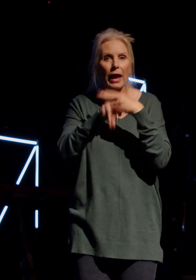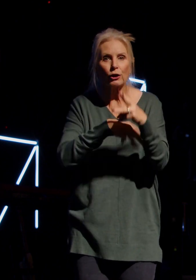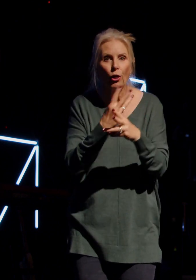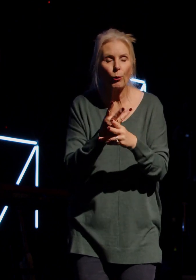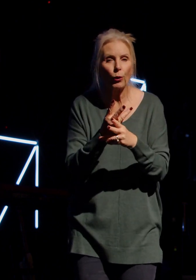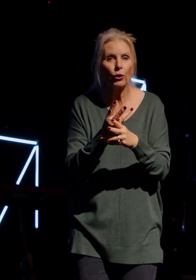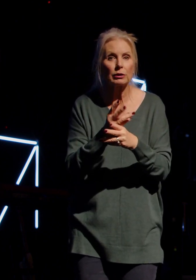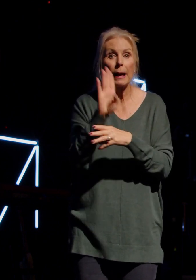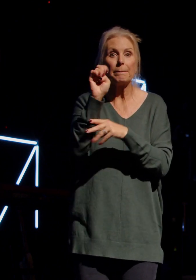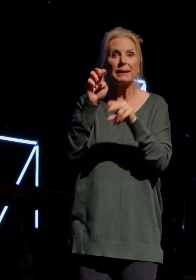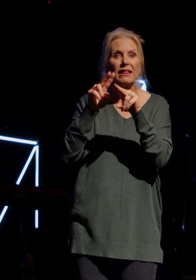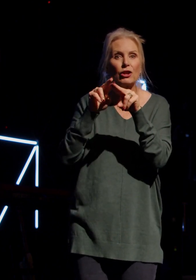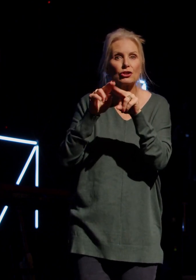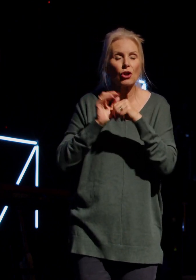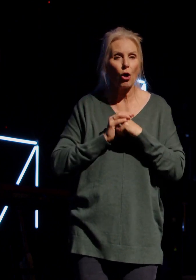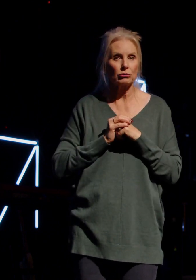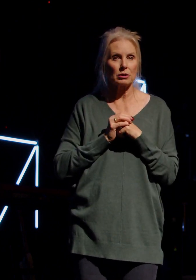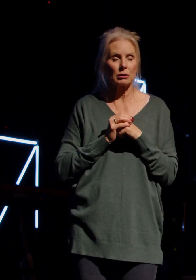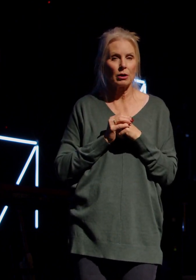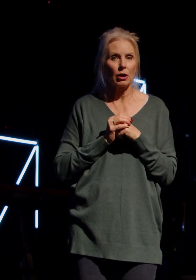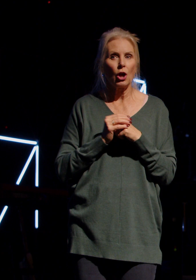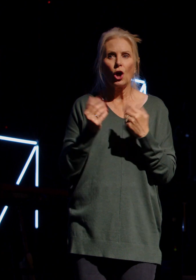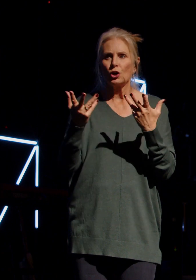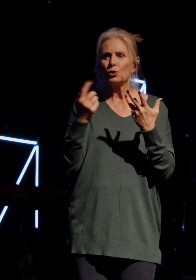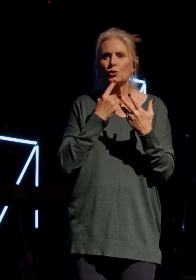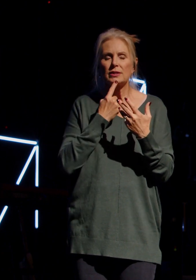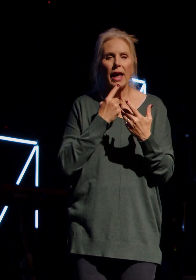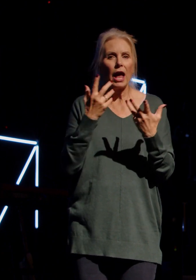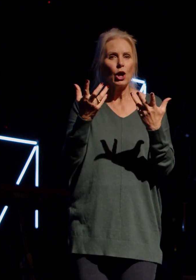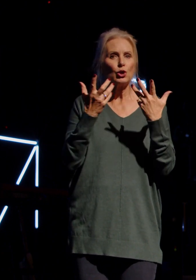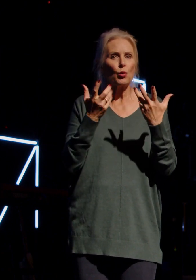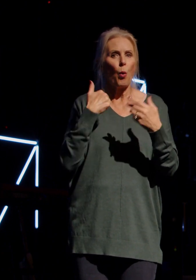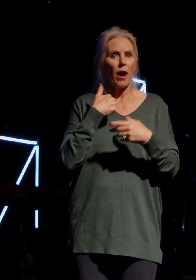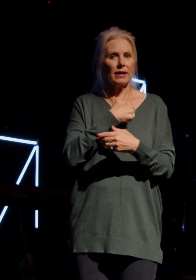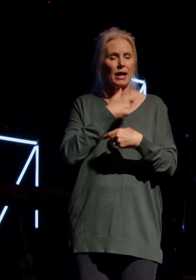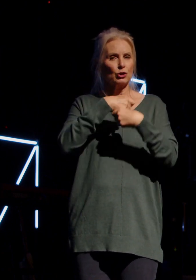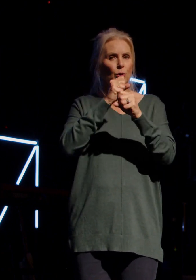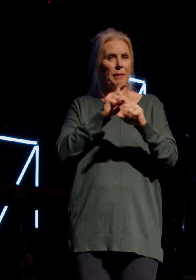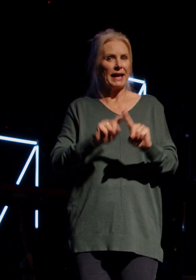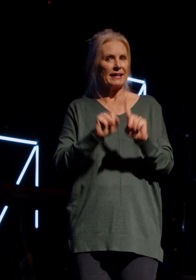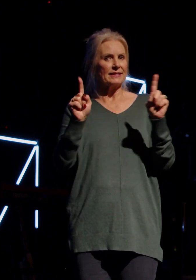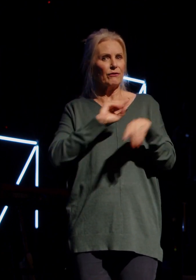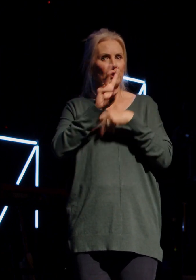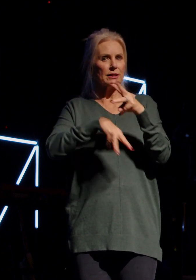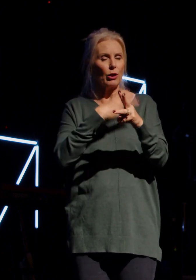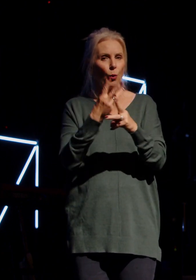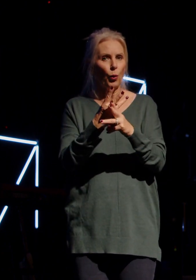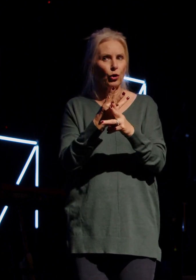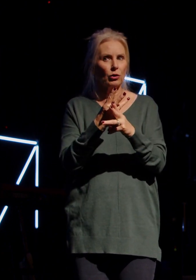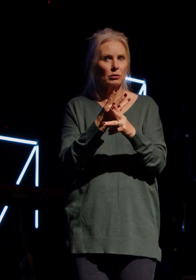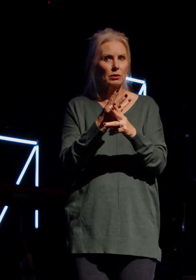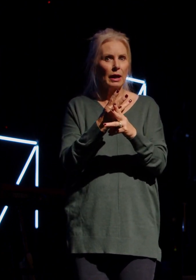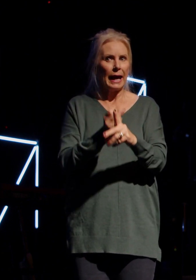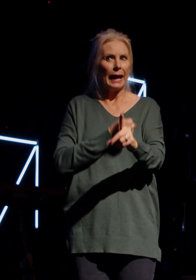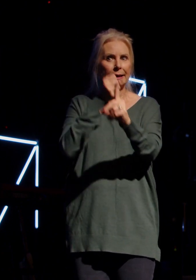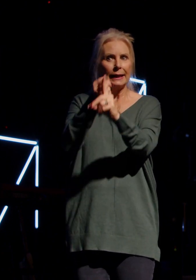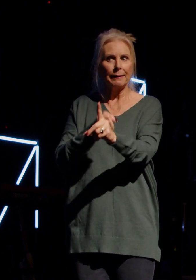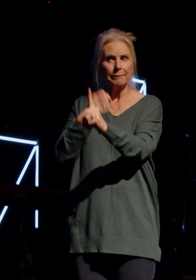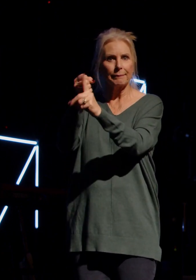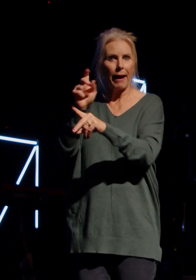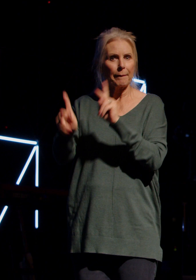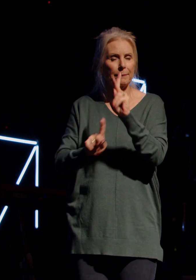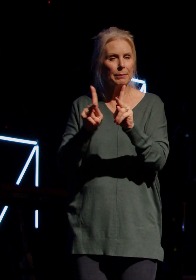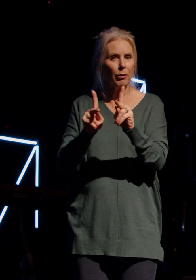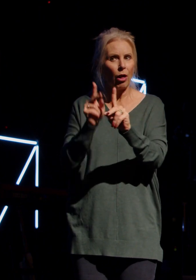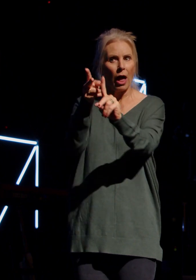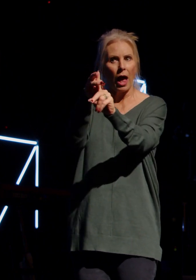in this world. You want us to make it, you want us to make a difference in this world and bring people to you. So if